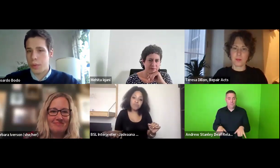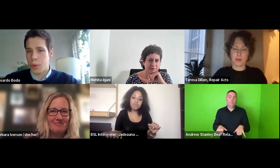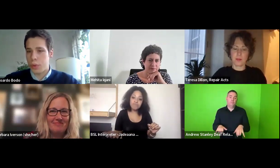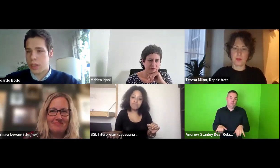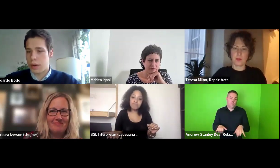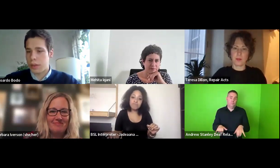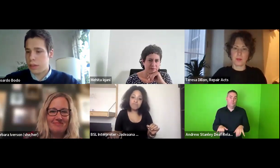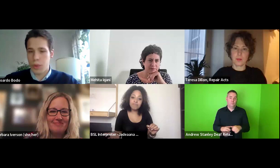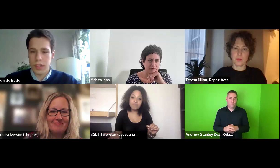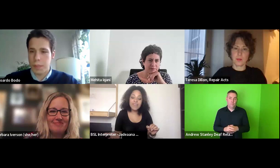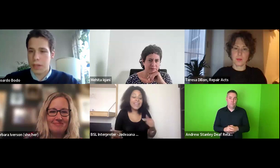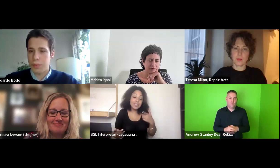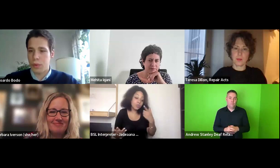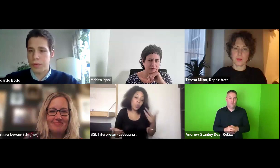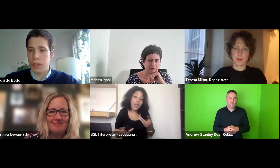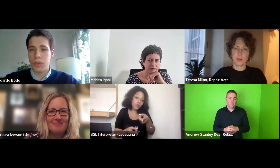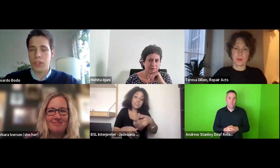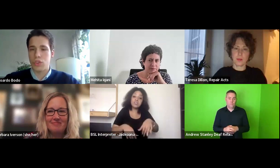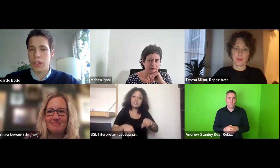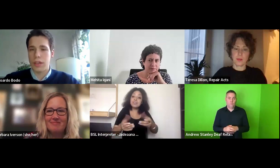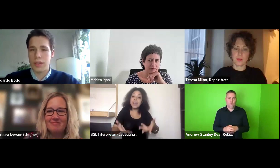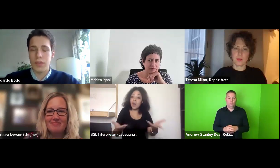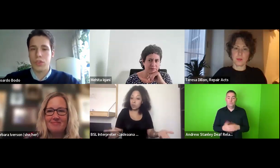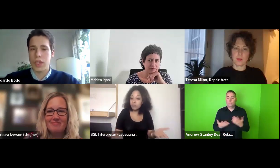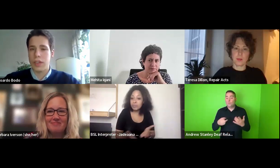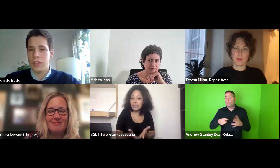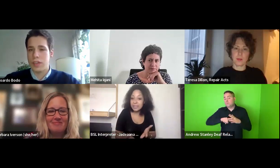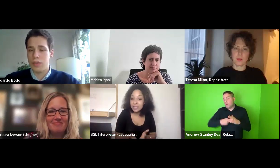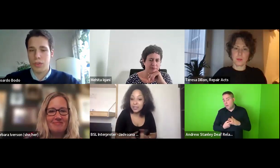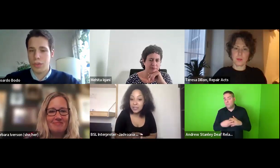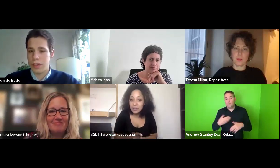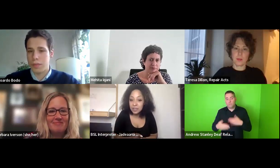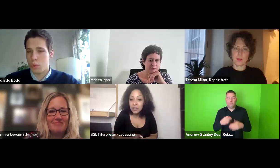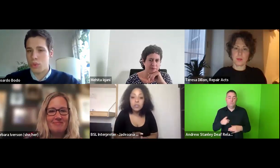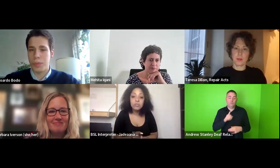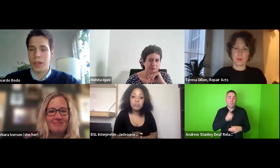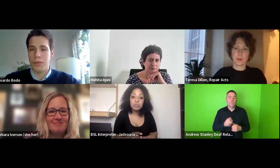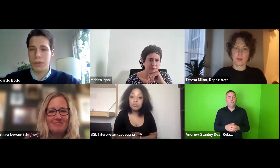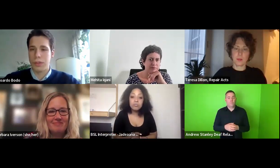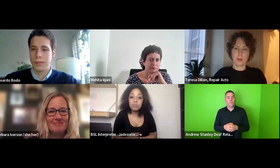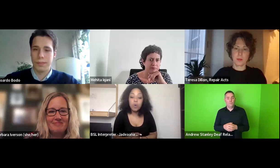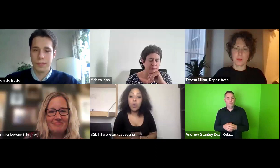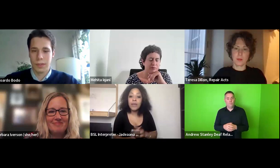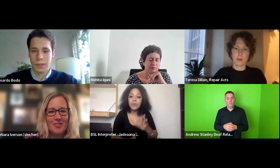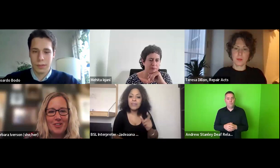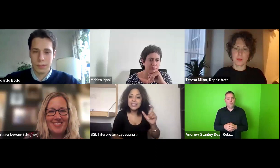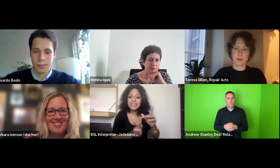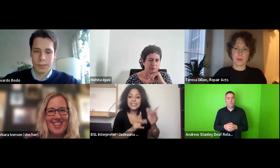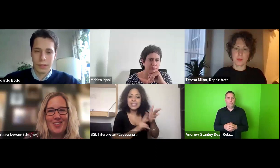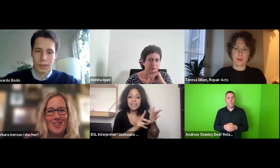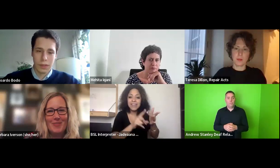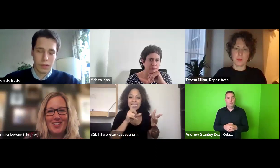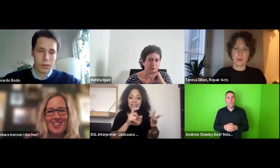it's something where we could start. And if we have this platform of the International Civil Society Center, that could also be helpful.